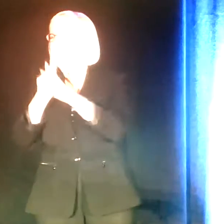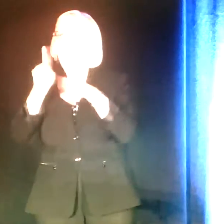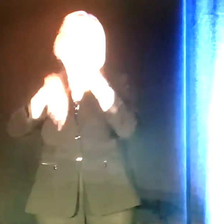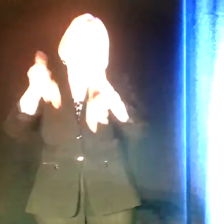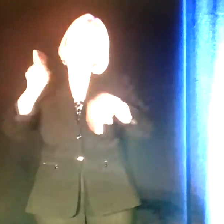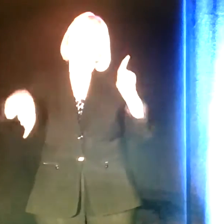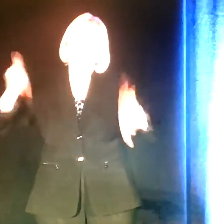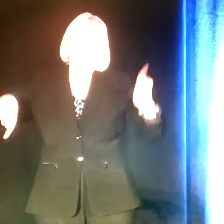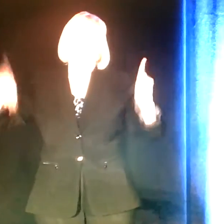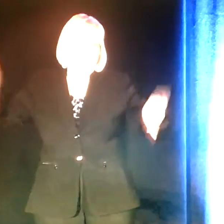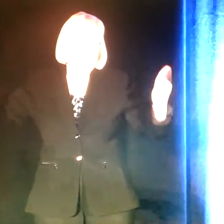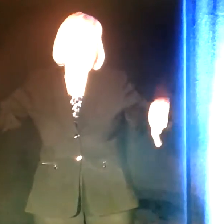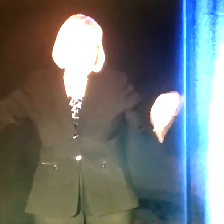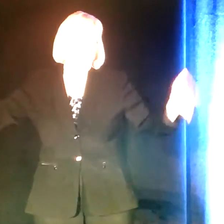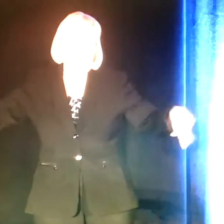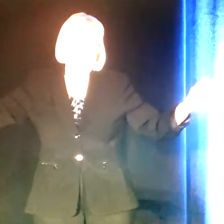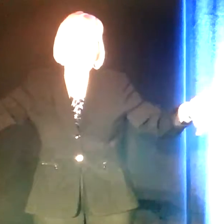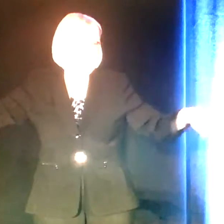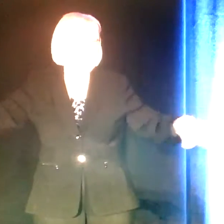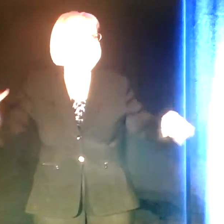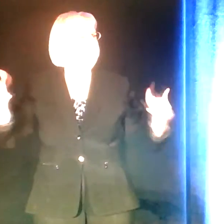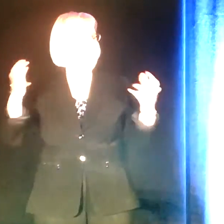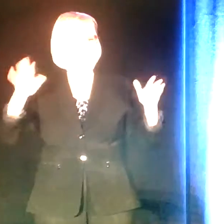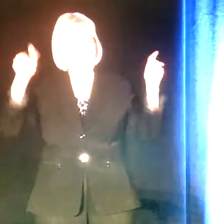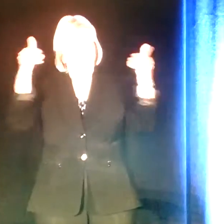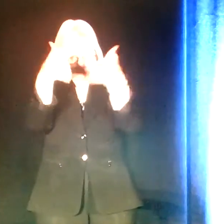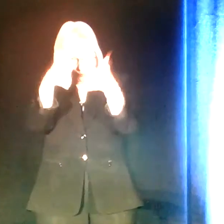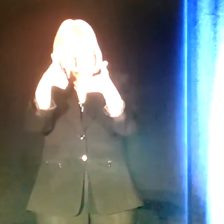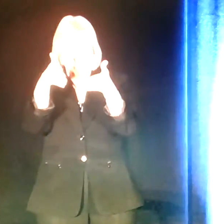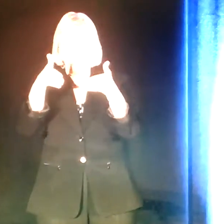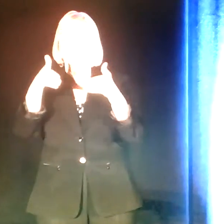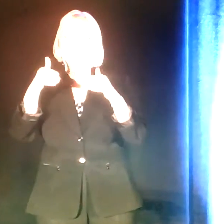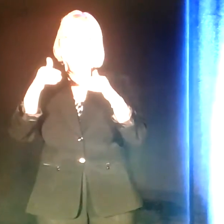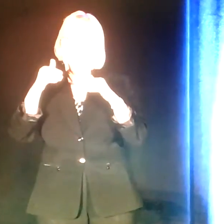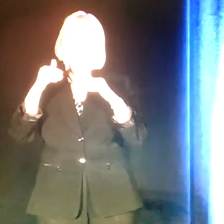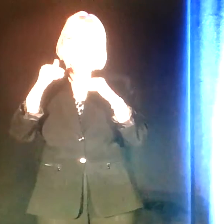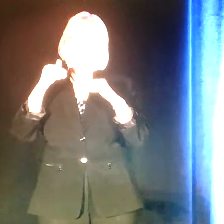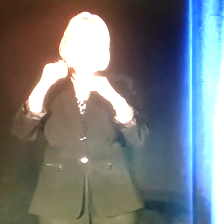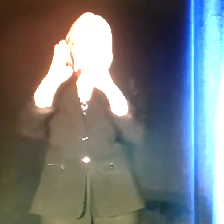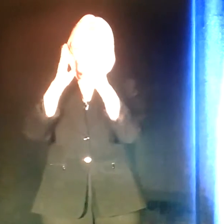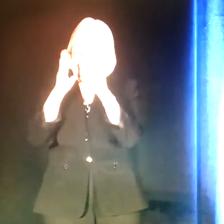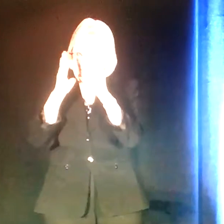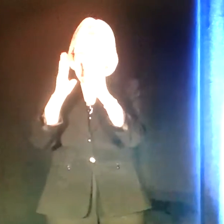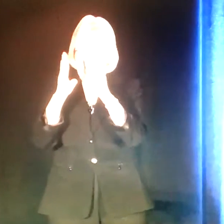It's not like all these thoughts just appearing and going in different places. We want you focused.